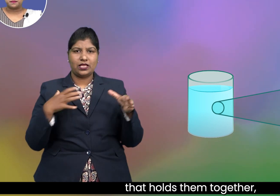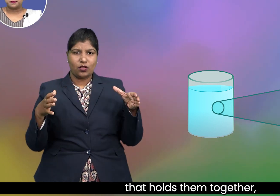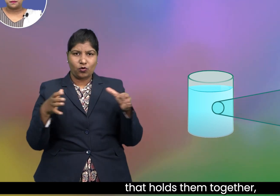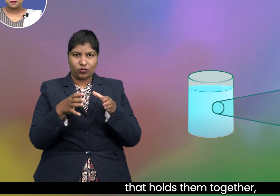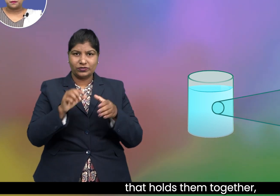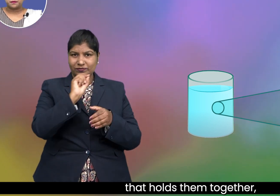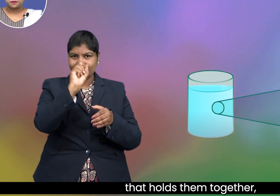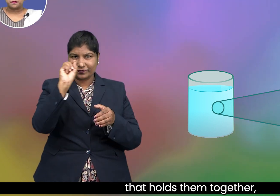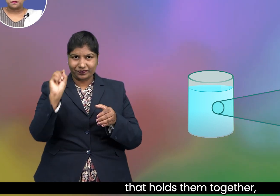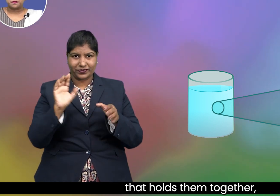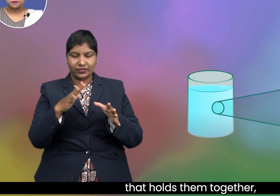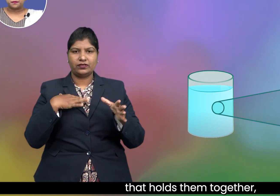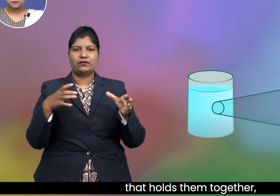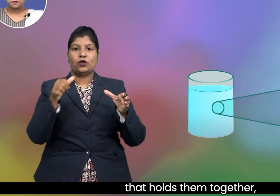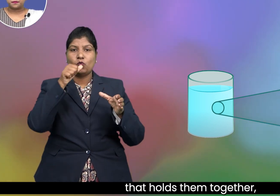together.